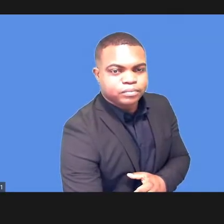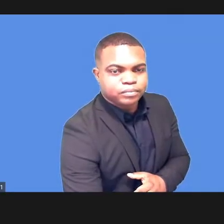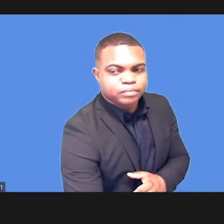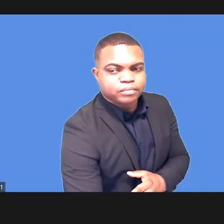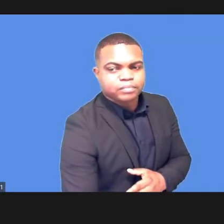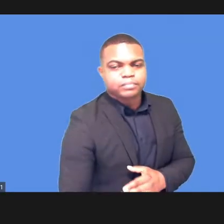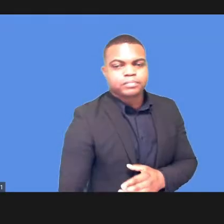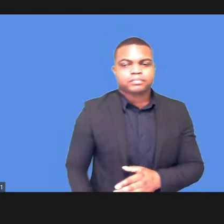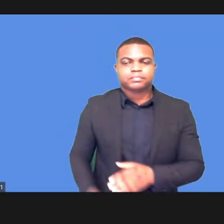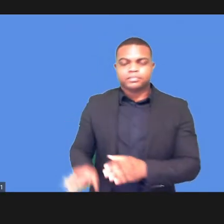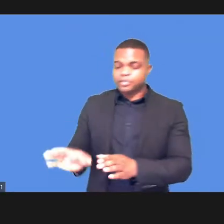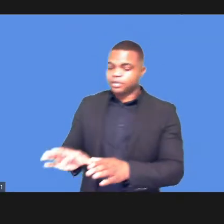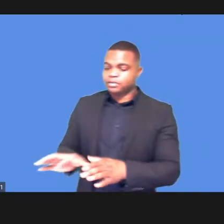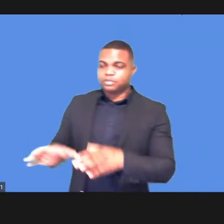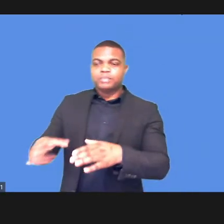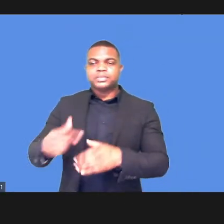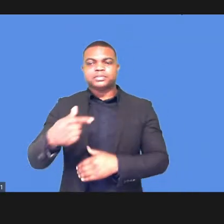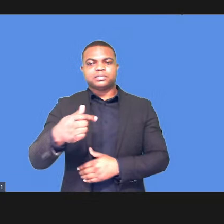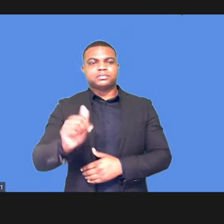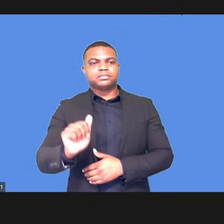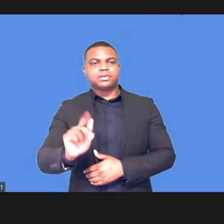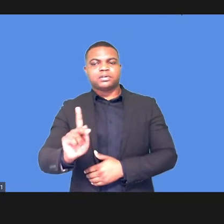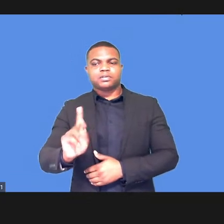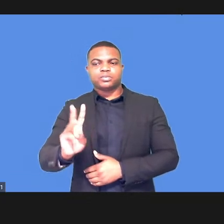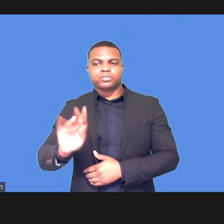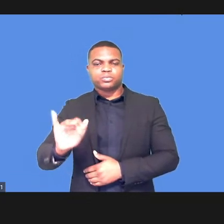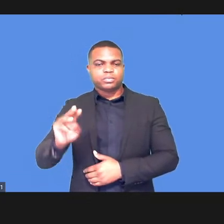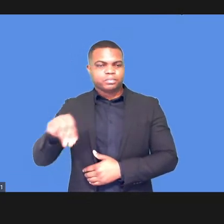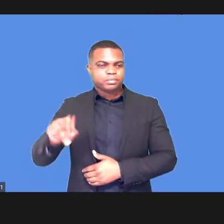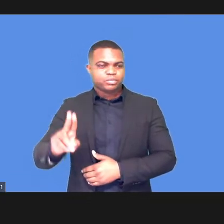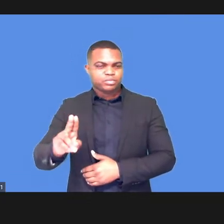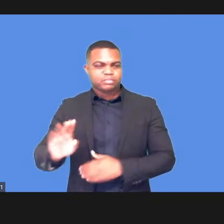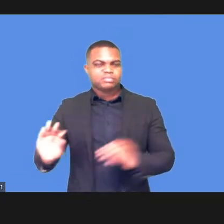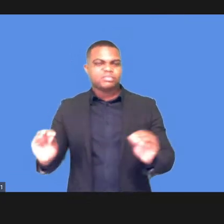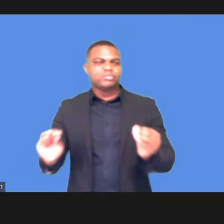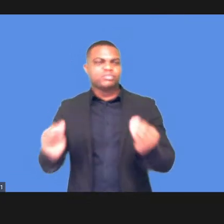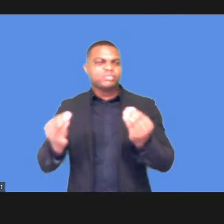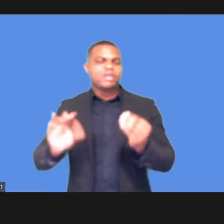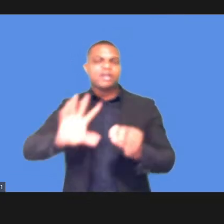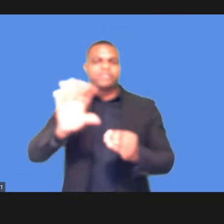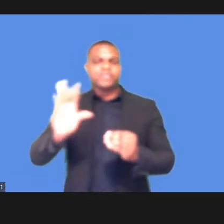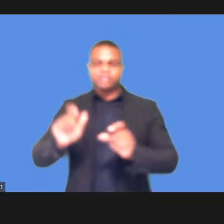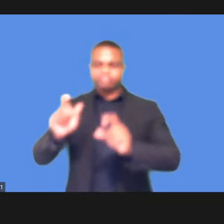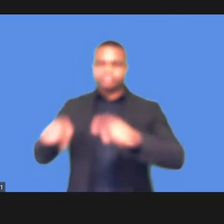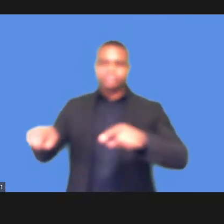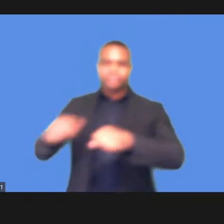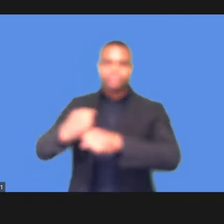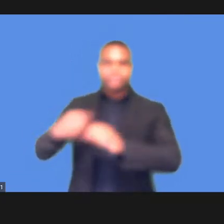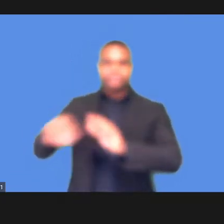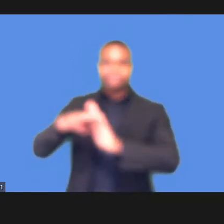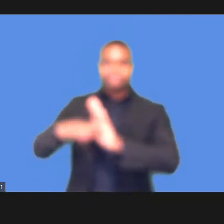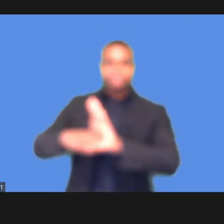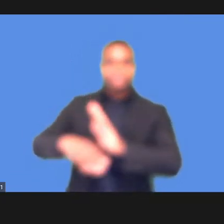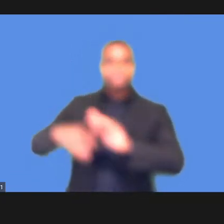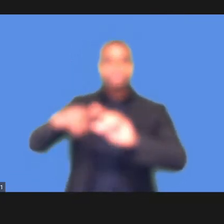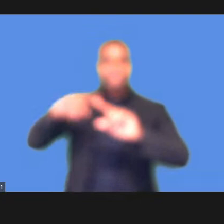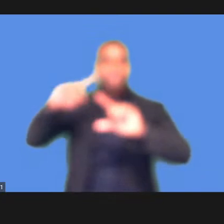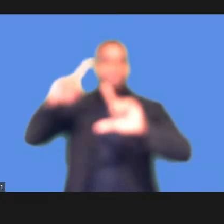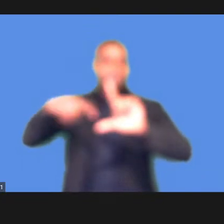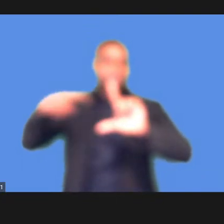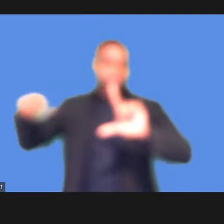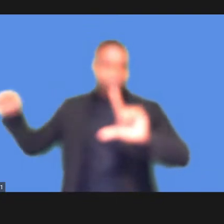statisticians, what ingenuity do you think these people possess that needs to